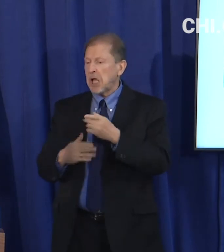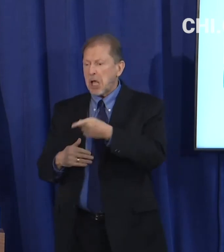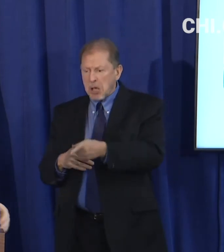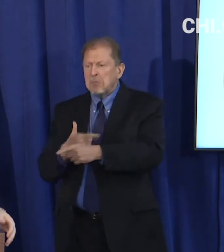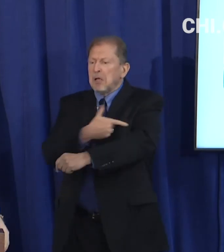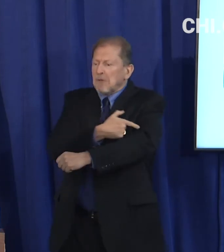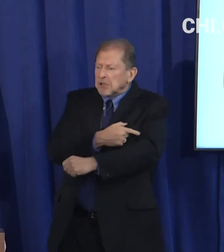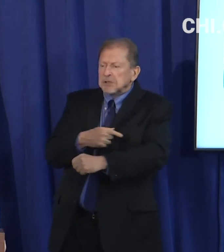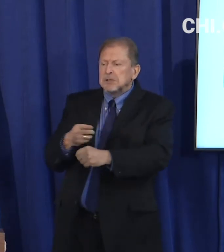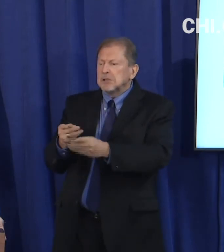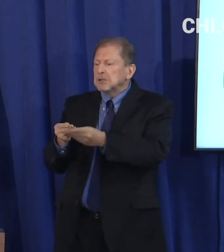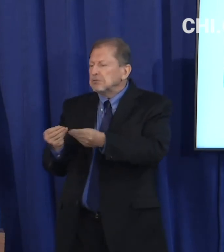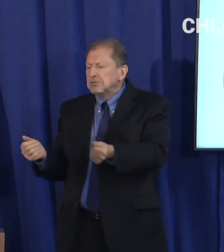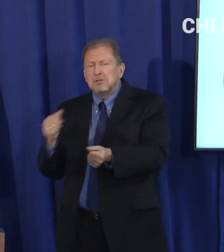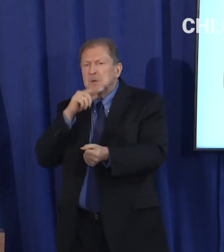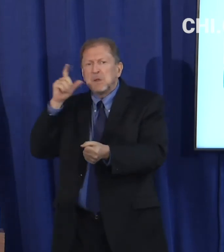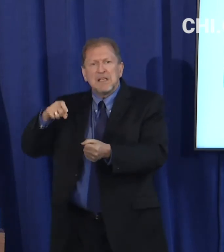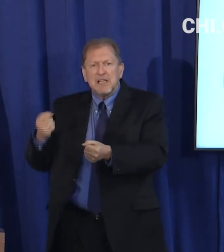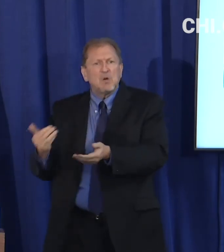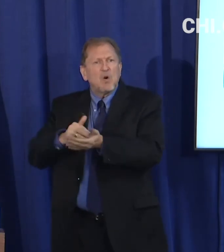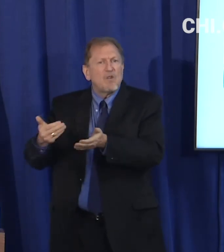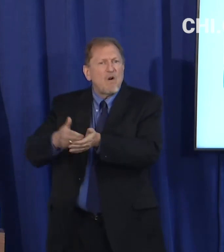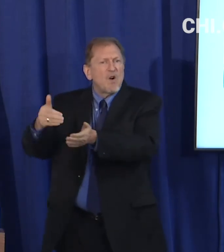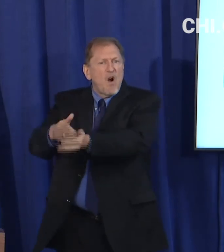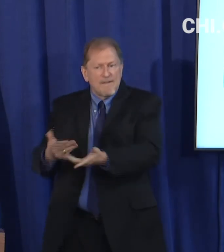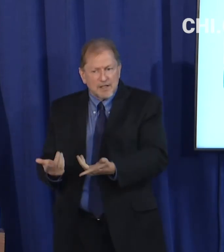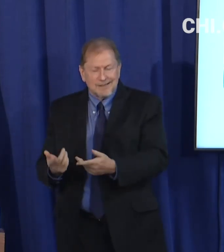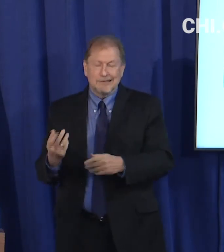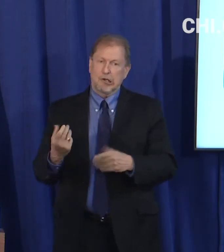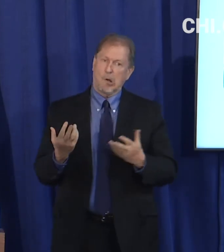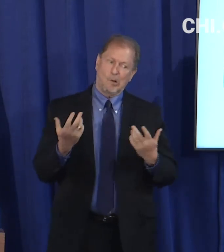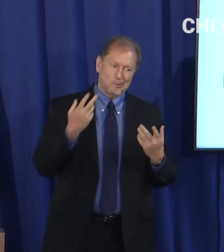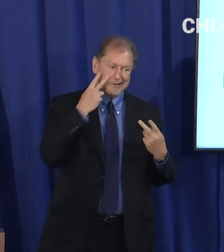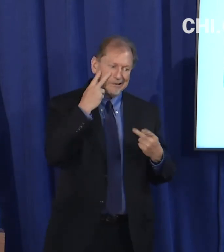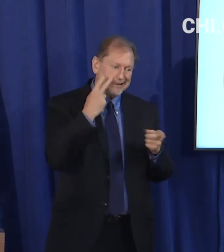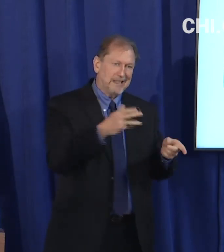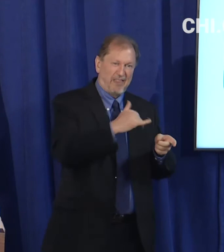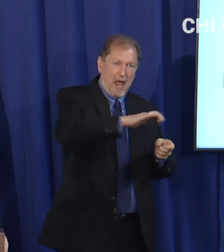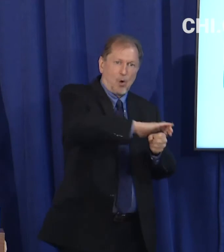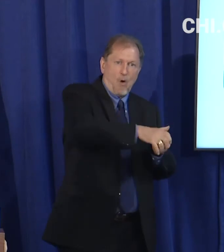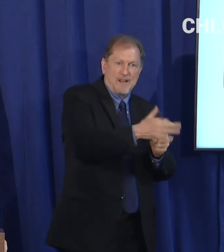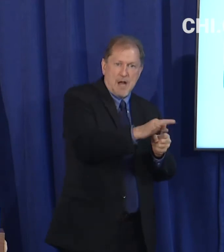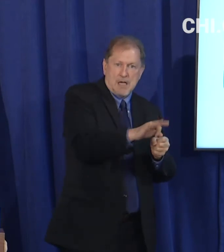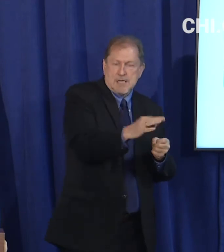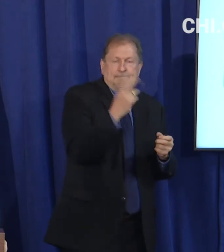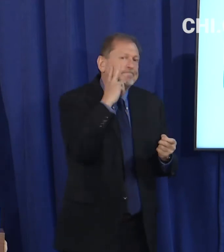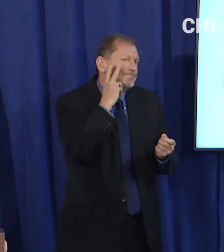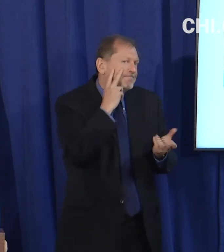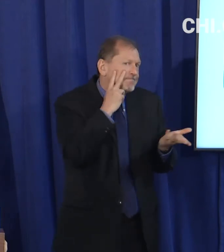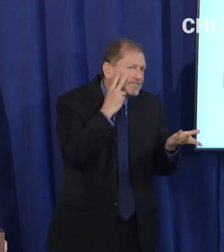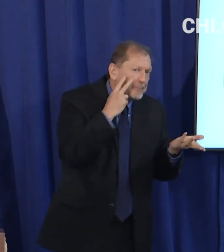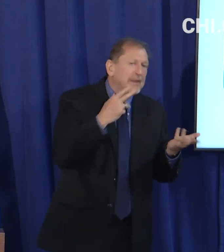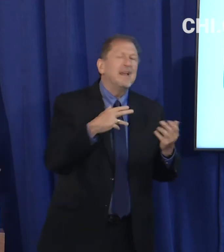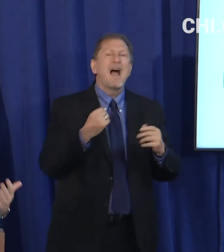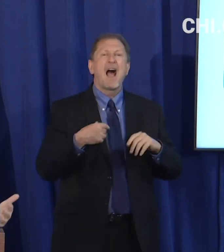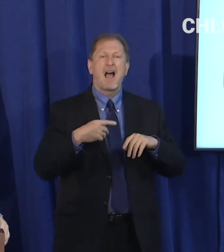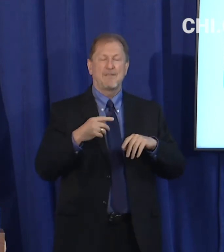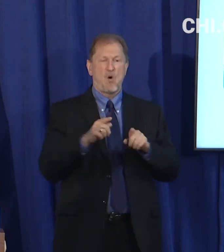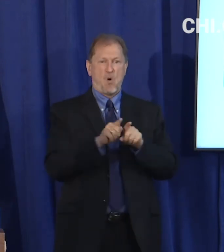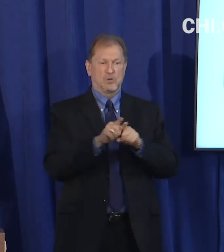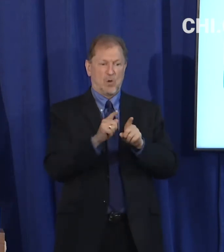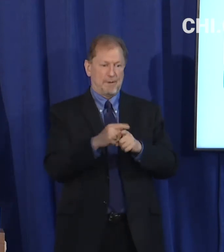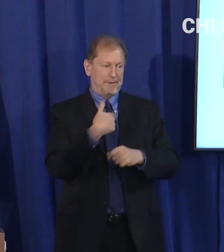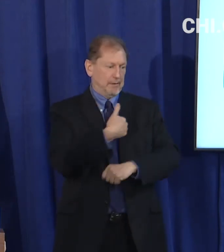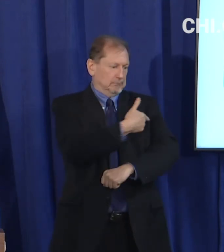yes, because we are not sort of trusting whatever. There's a lot of variability in terms of levels of protection and how sick